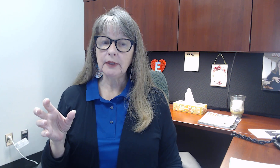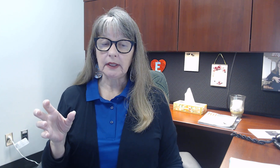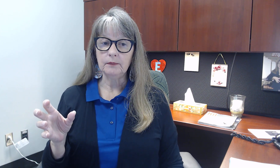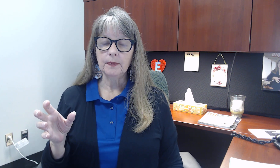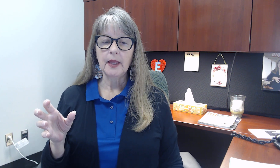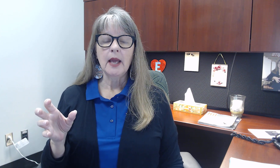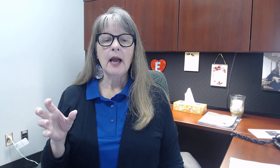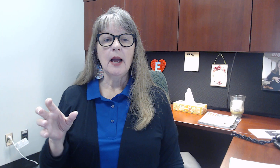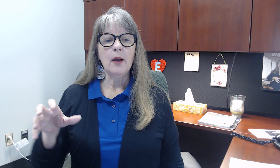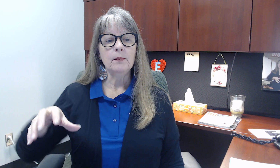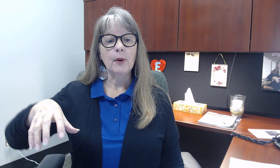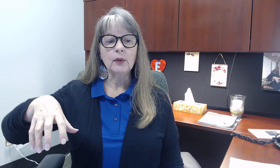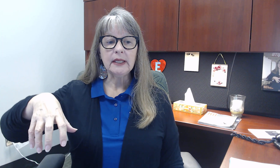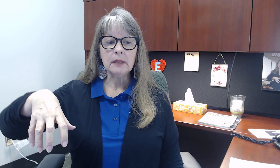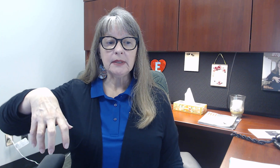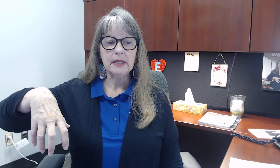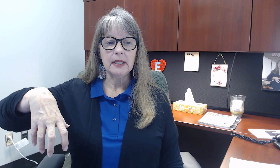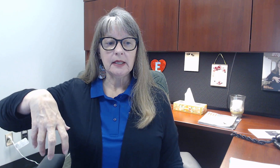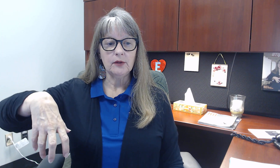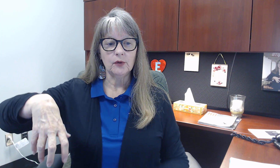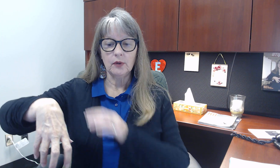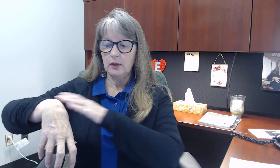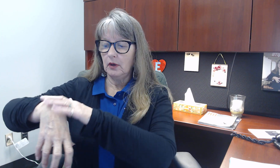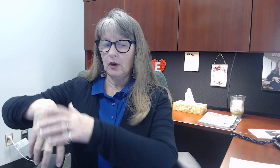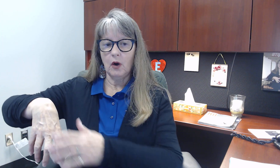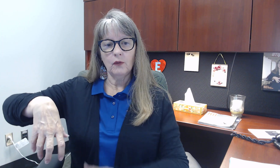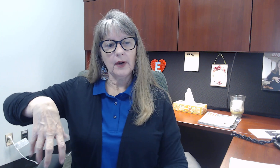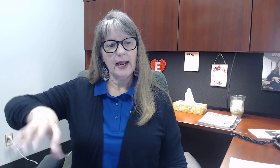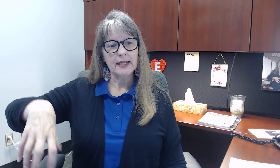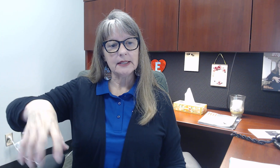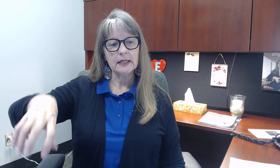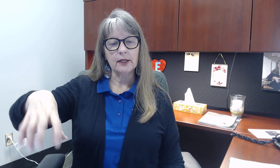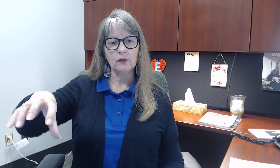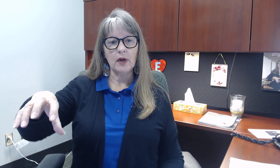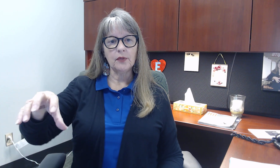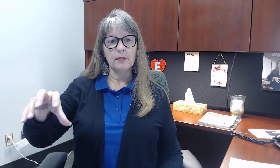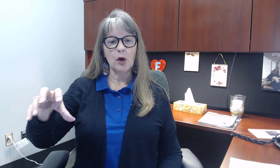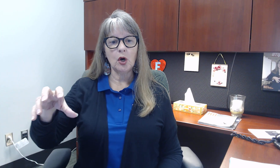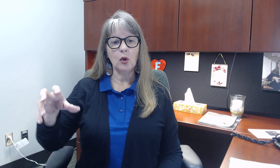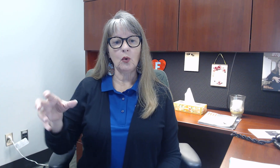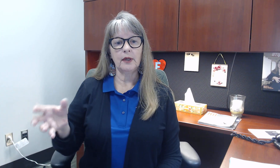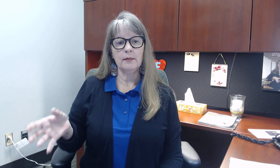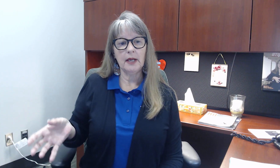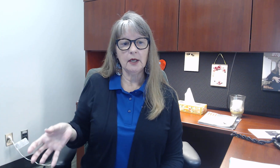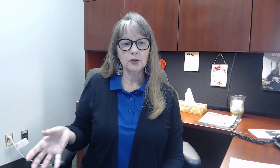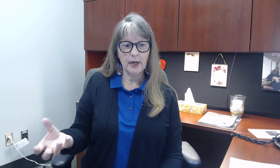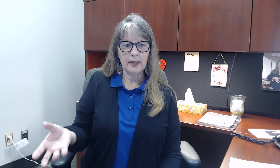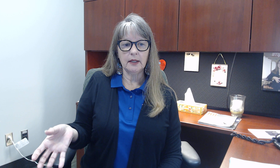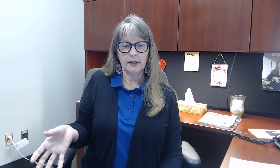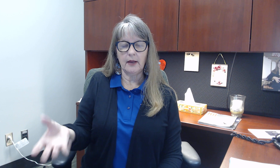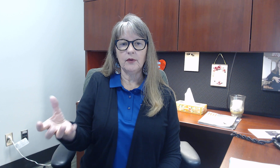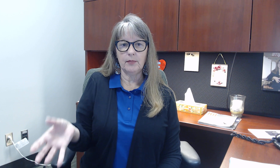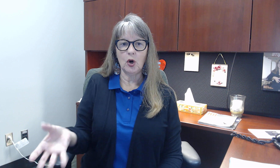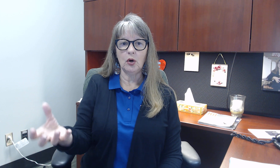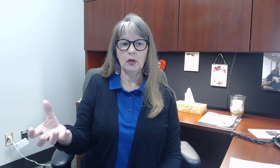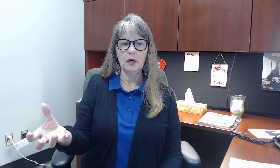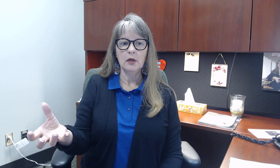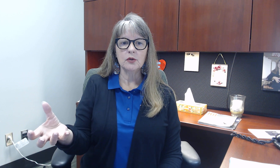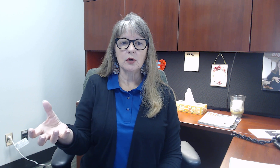Bowling. Bowling can be done either overhanded like you've got the ball, or it can be underhanded like you have the ball. So it